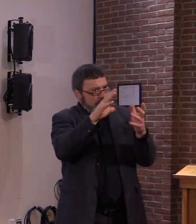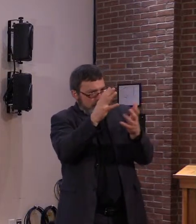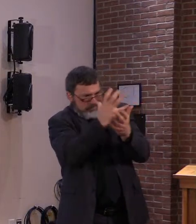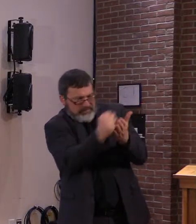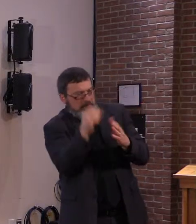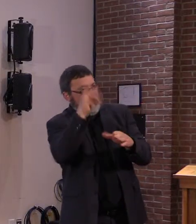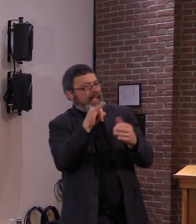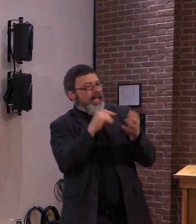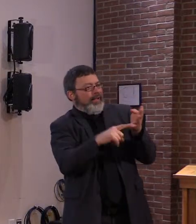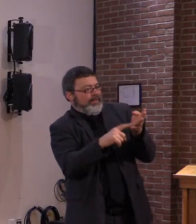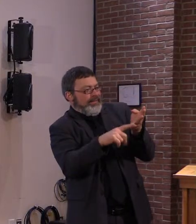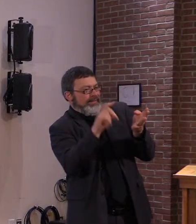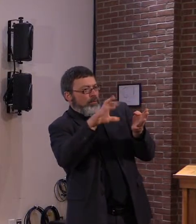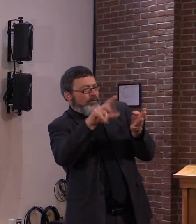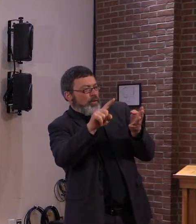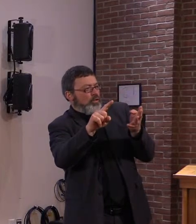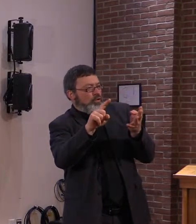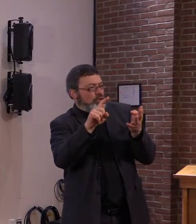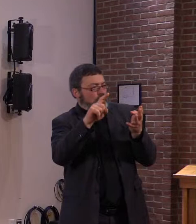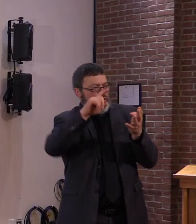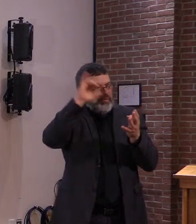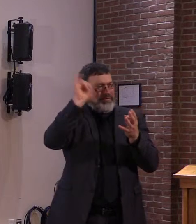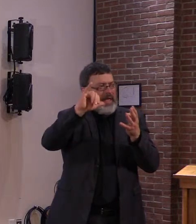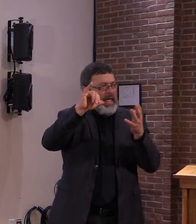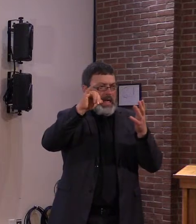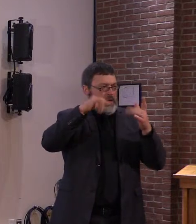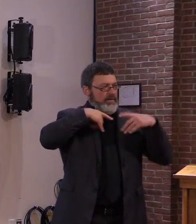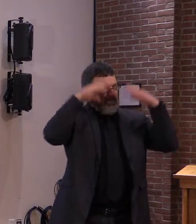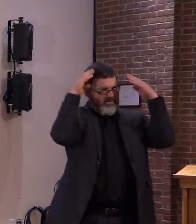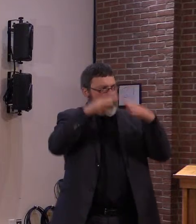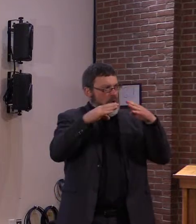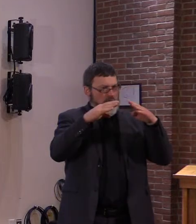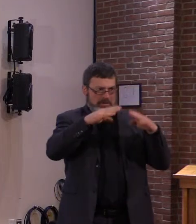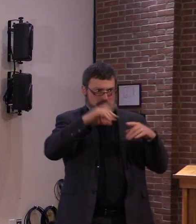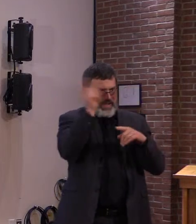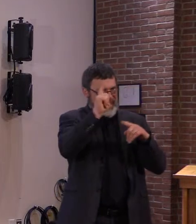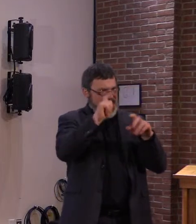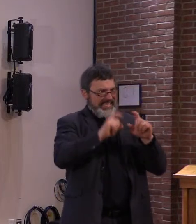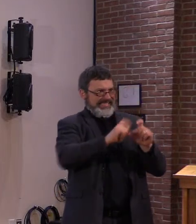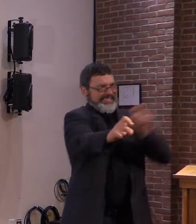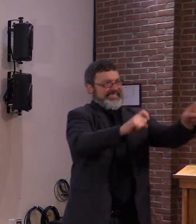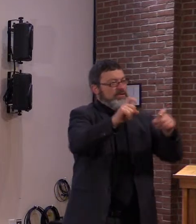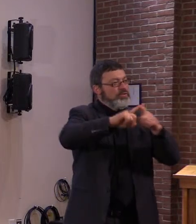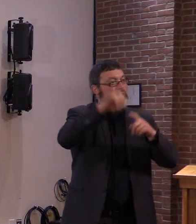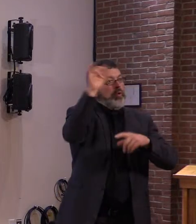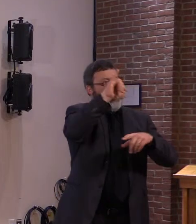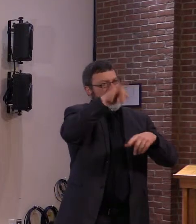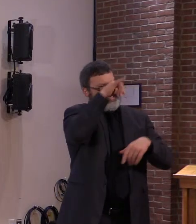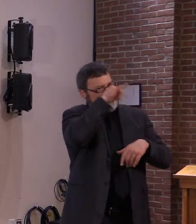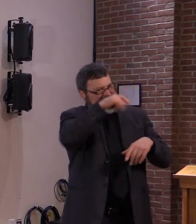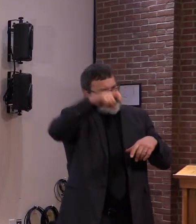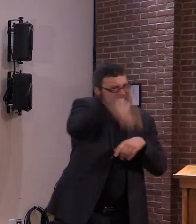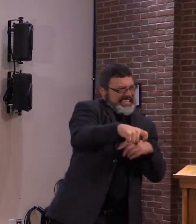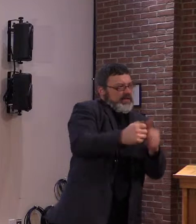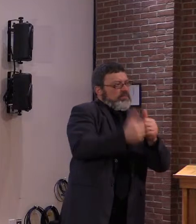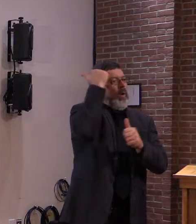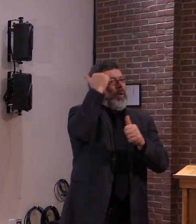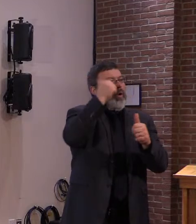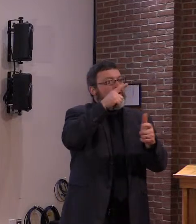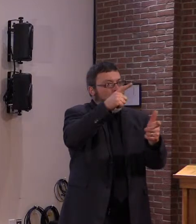trying to strike between sort of, I won't say enforcement, but more in the lines of implementing the guidance as a tool for them to keep their schools